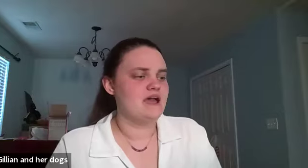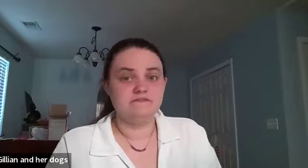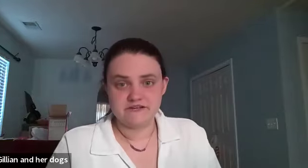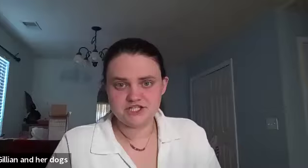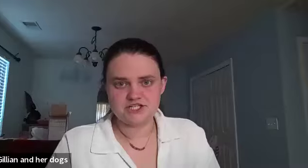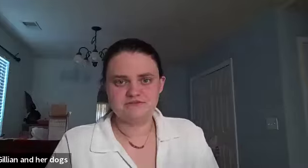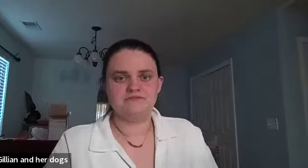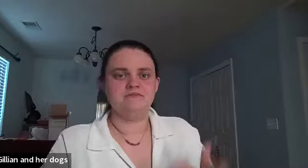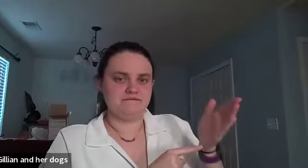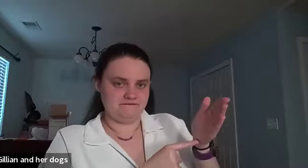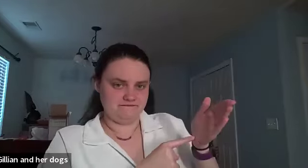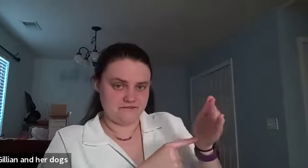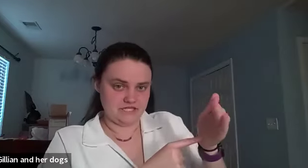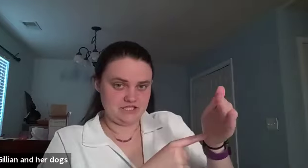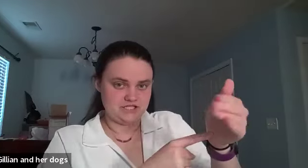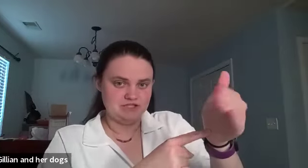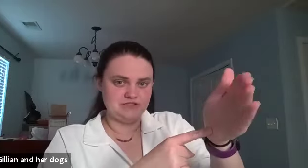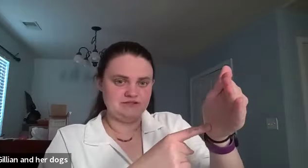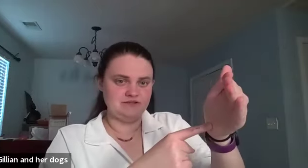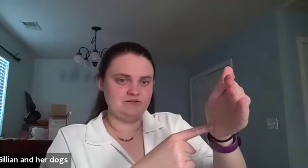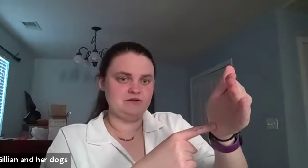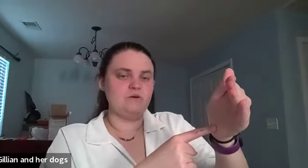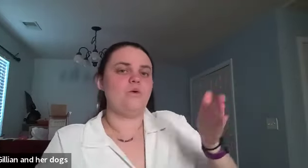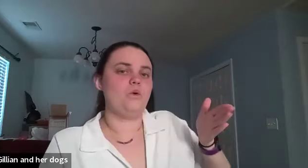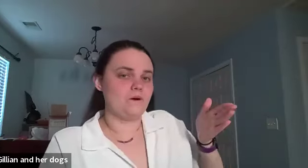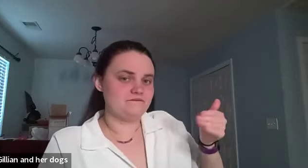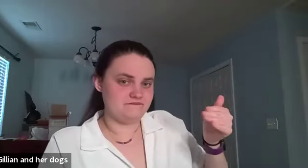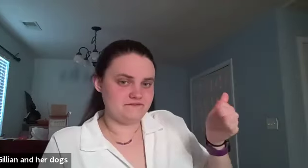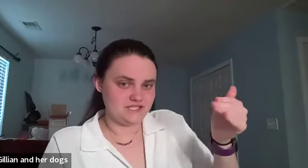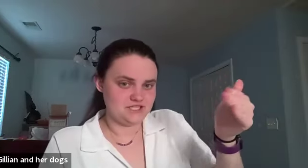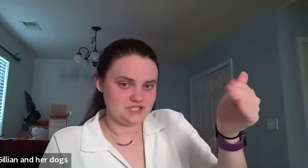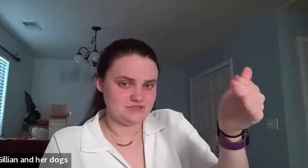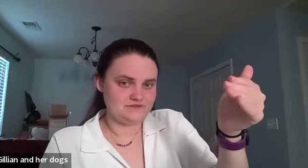had fish, fish, or fish.